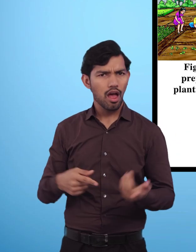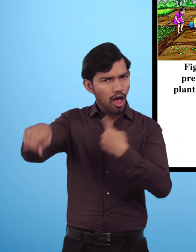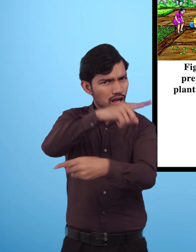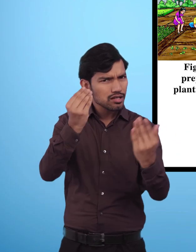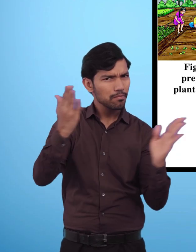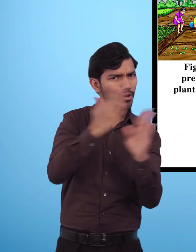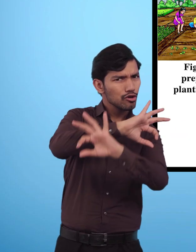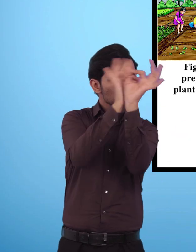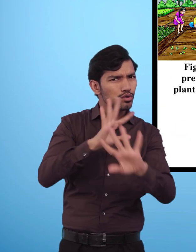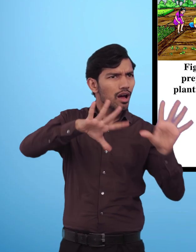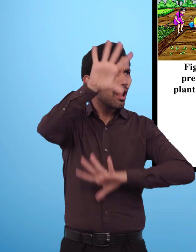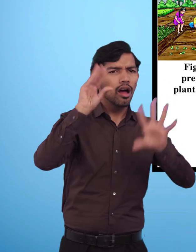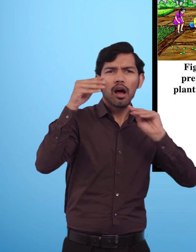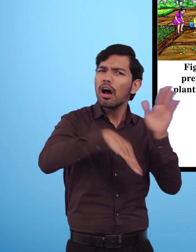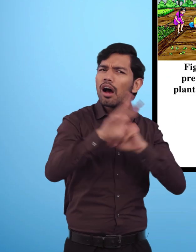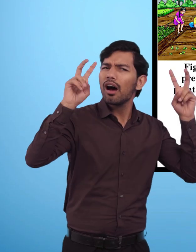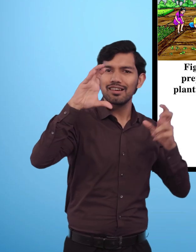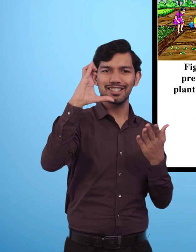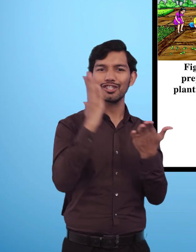You have already learnt in the chapter